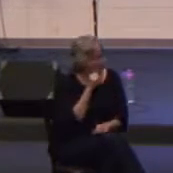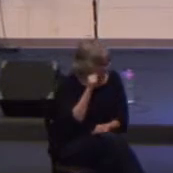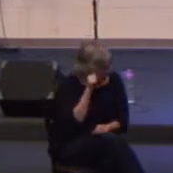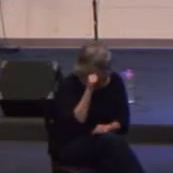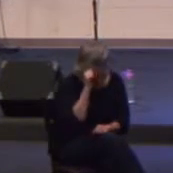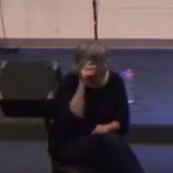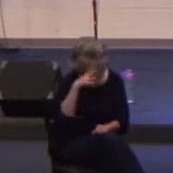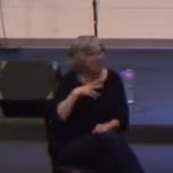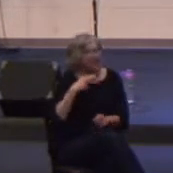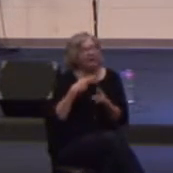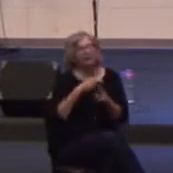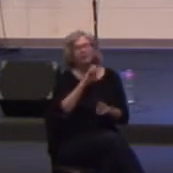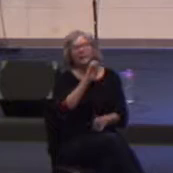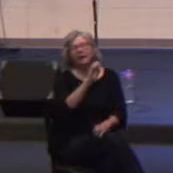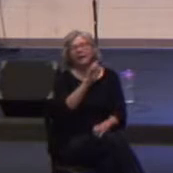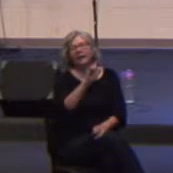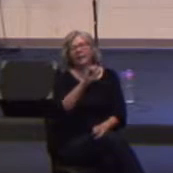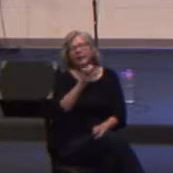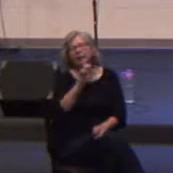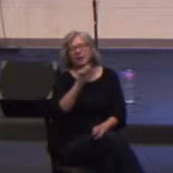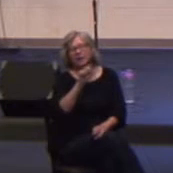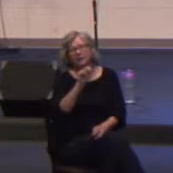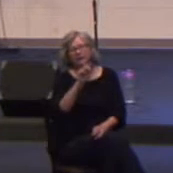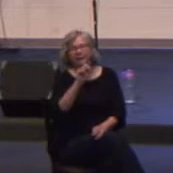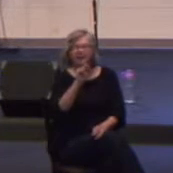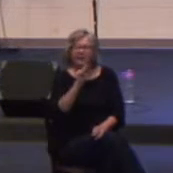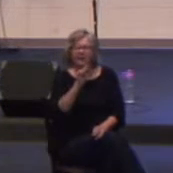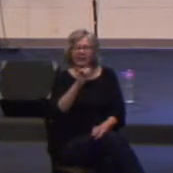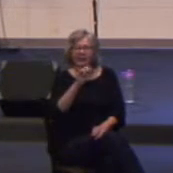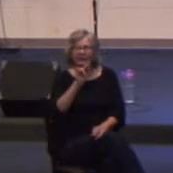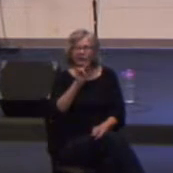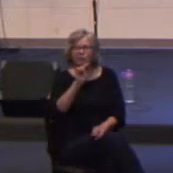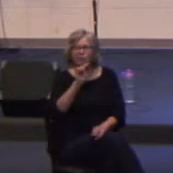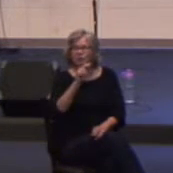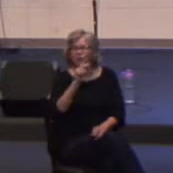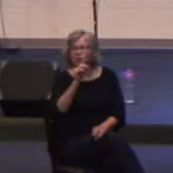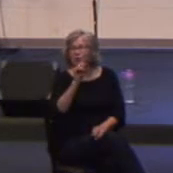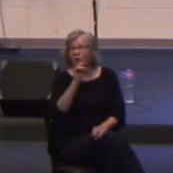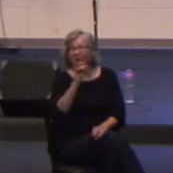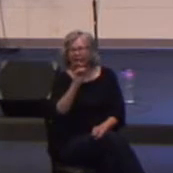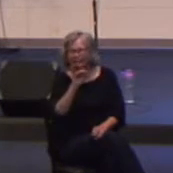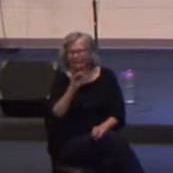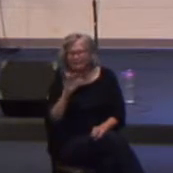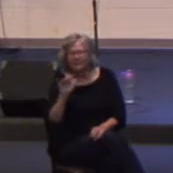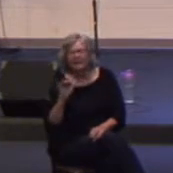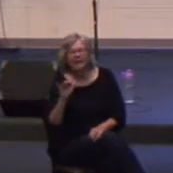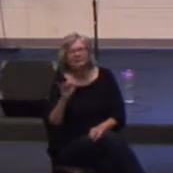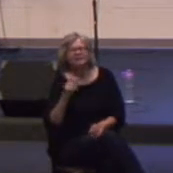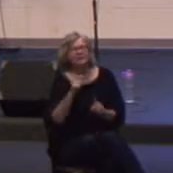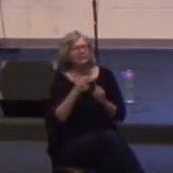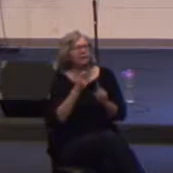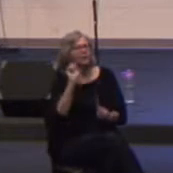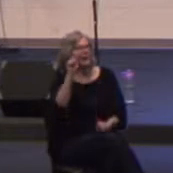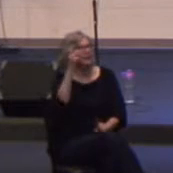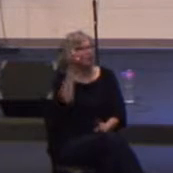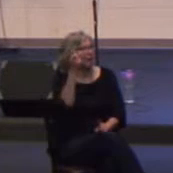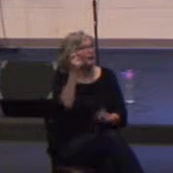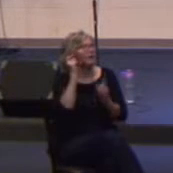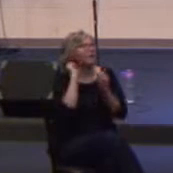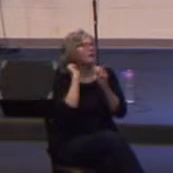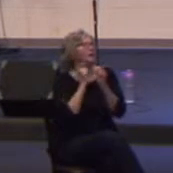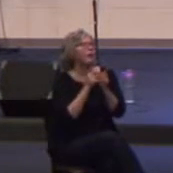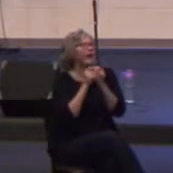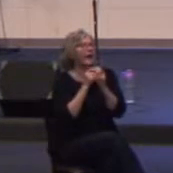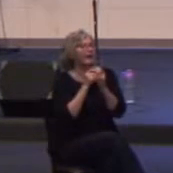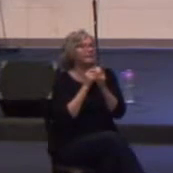Yesterday, a man named Eliud Kipchoge, a Kenyan, who's the best marathoner in all of history, yesterday he ran a marathon in 1 hour, 59